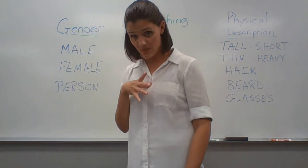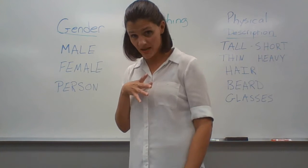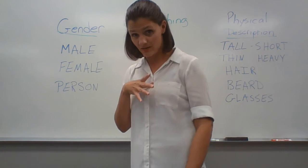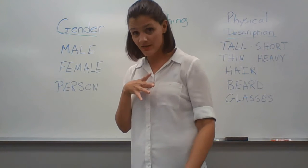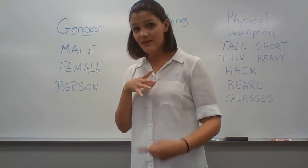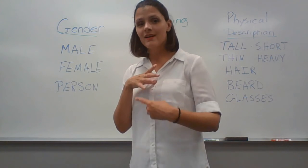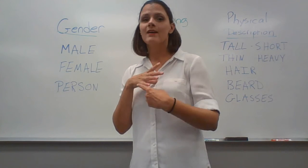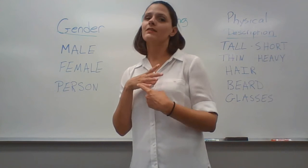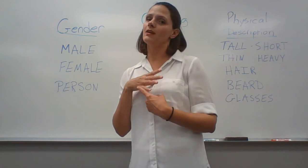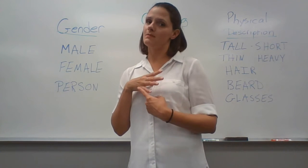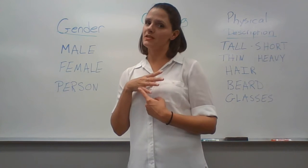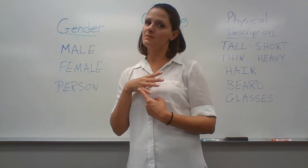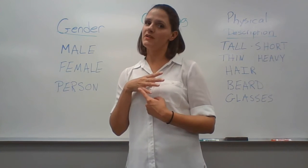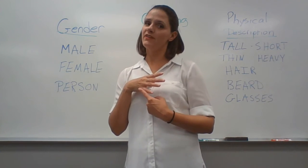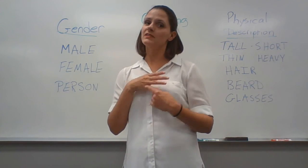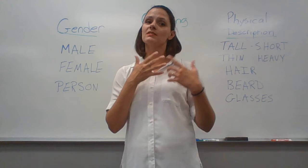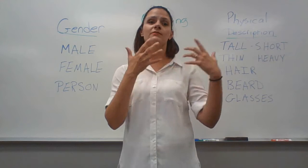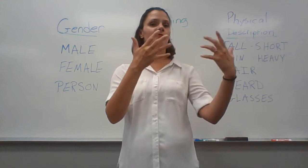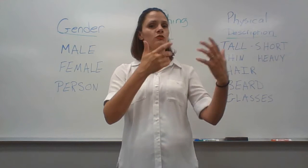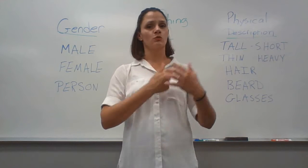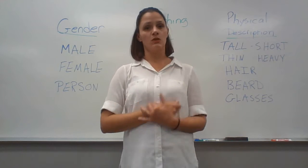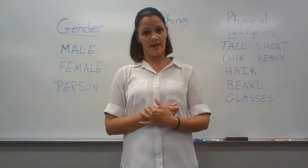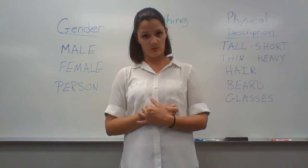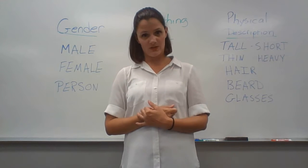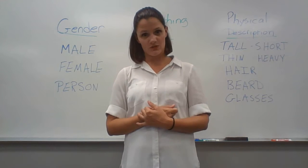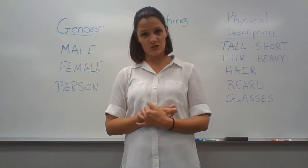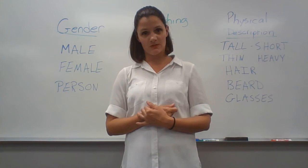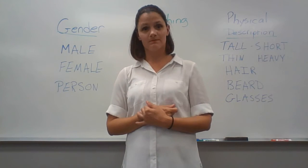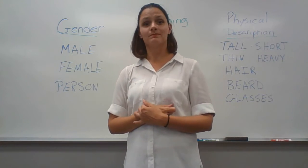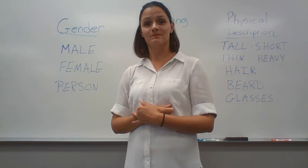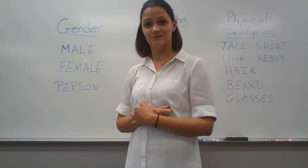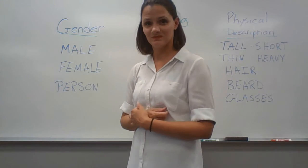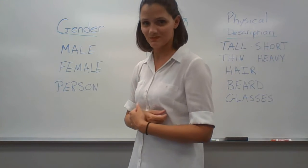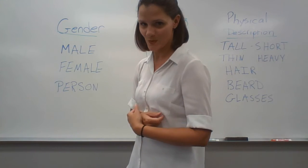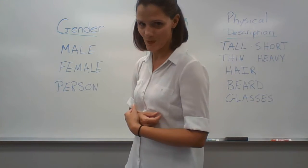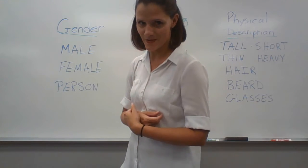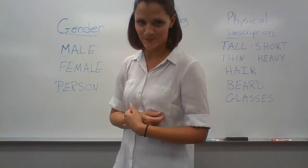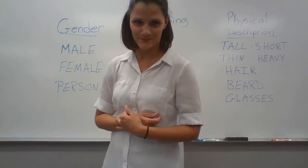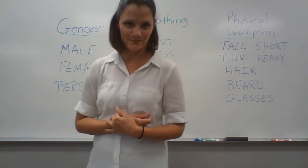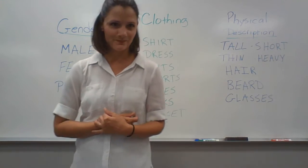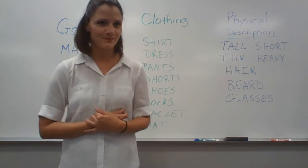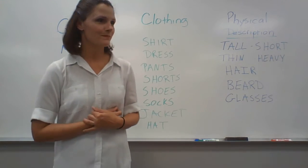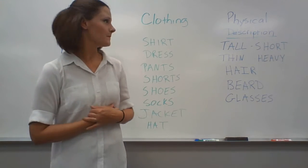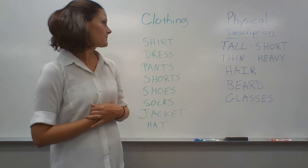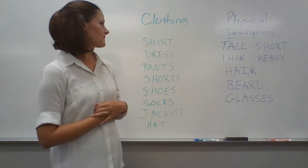male. Not meant to be offensive, visual language. Okay.